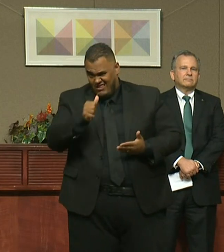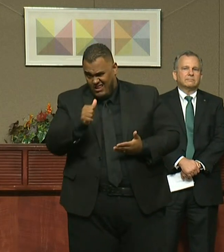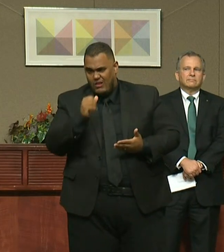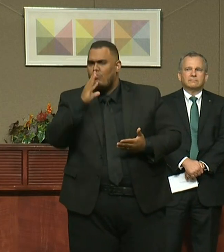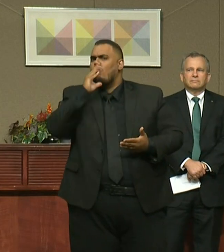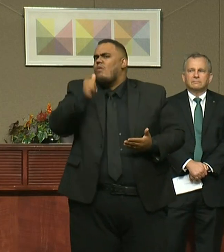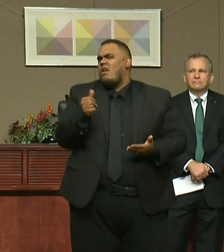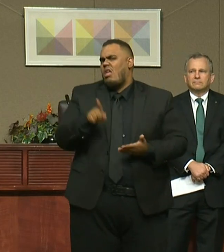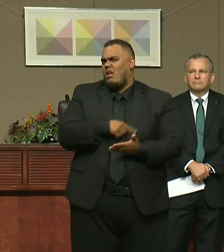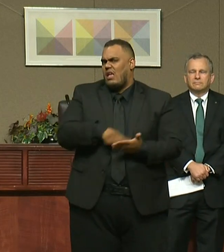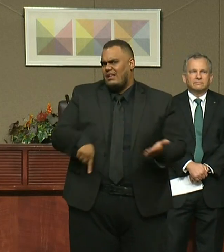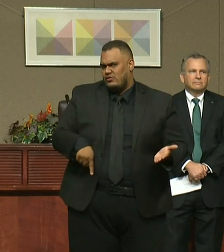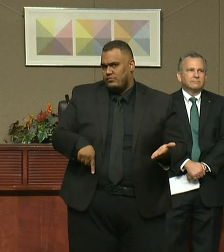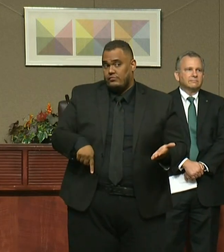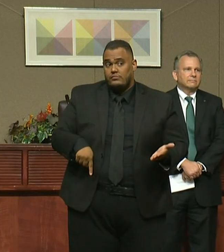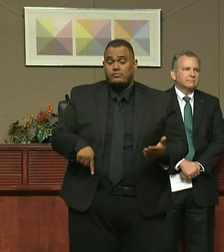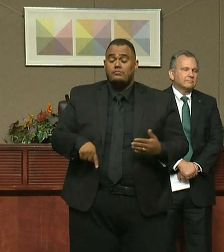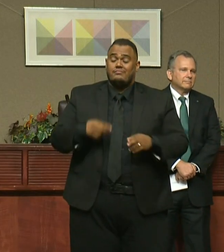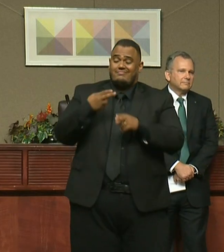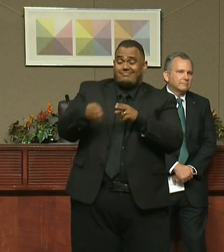The short answer is yes.